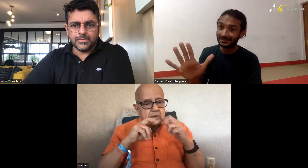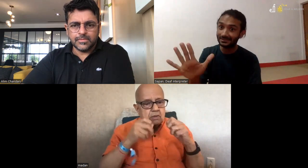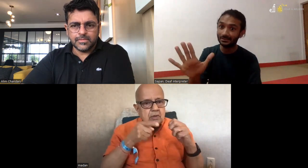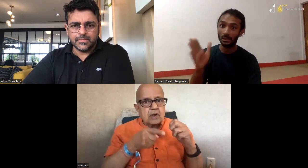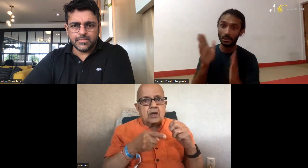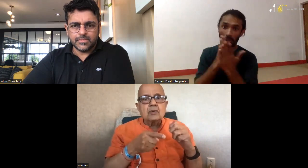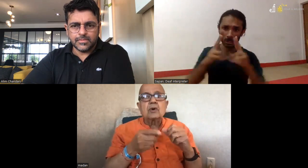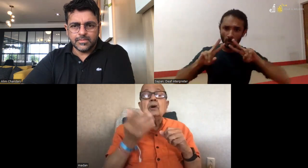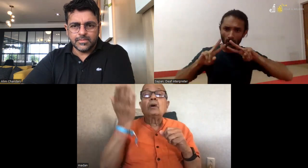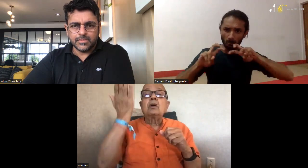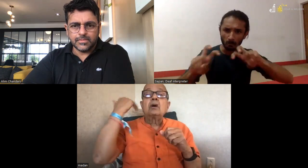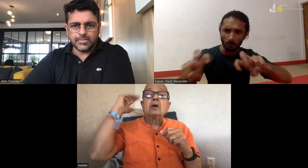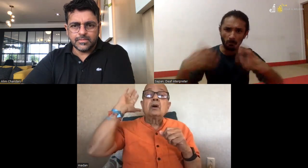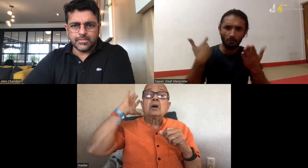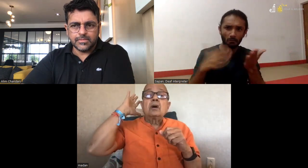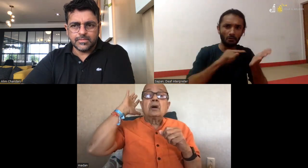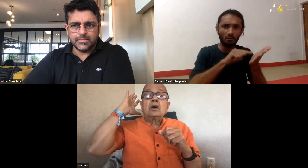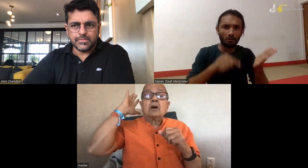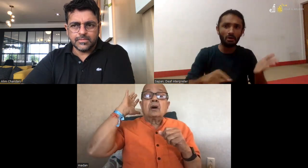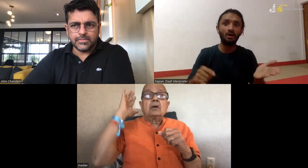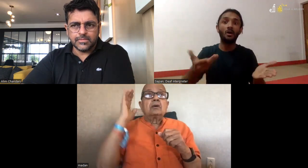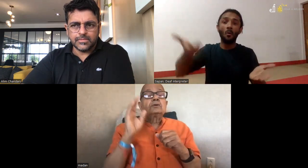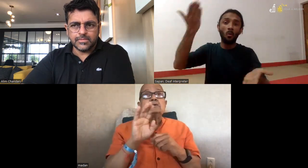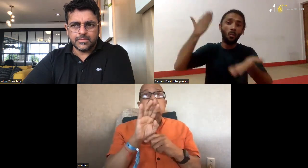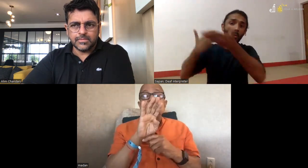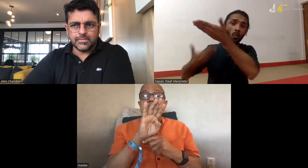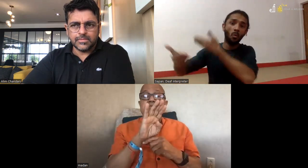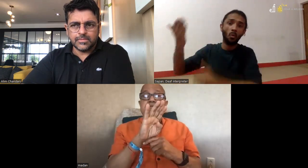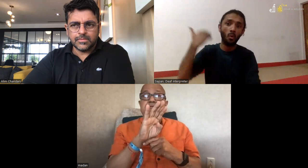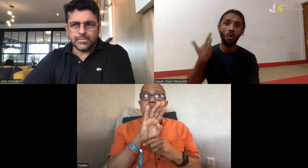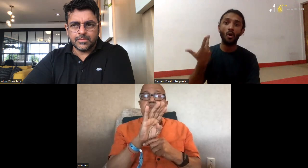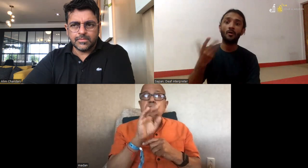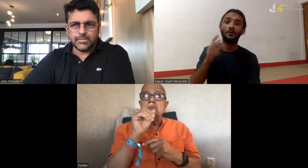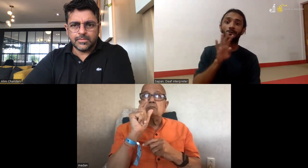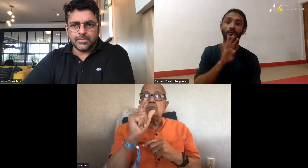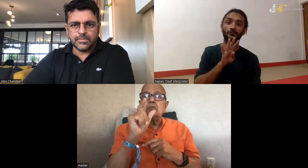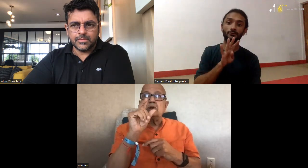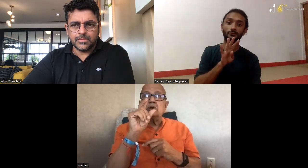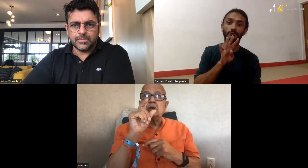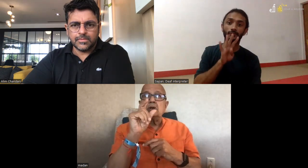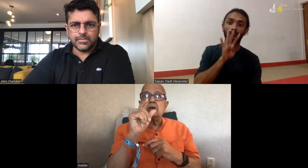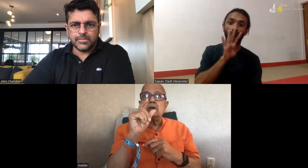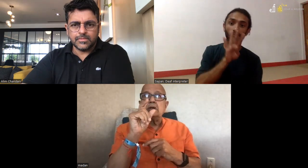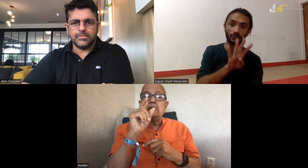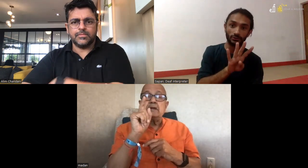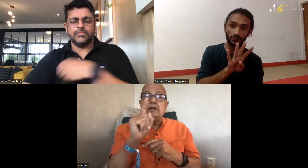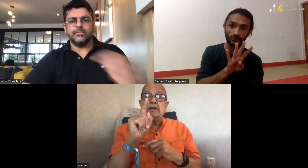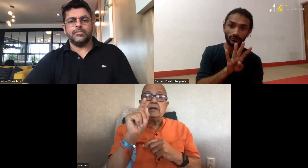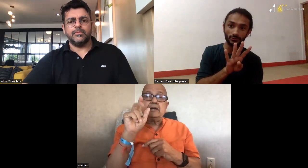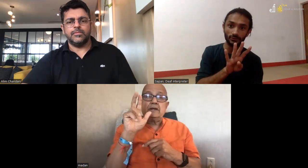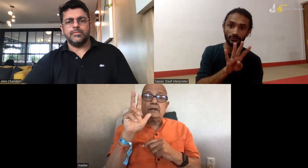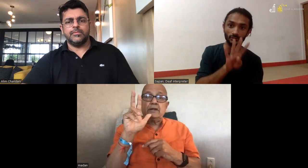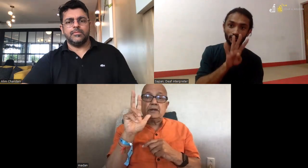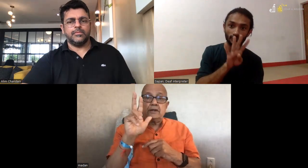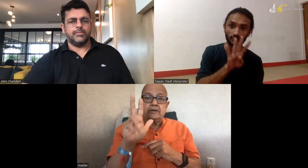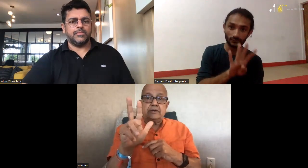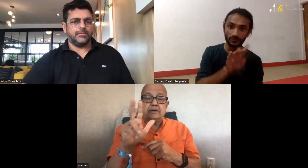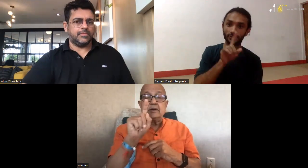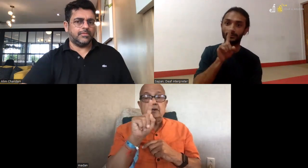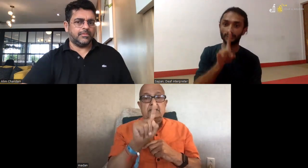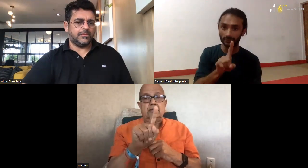But this book, which had everything about the world but not about India, but I think now we have been able to curate a book which is